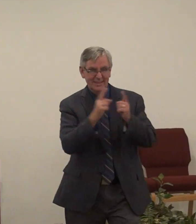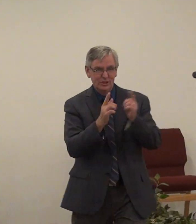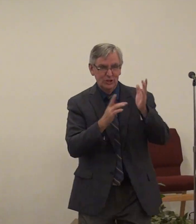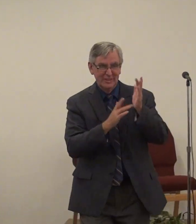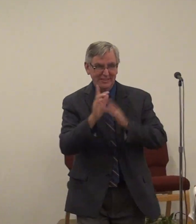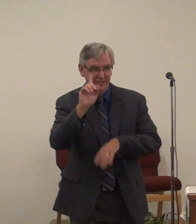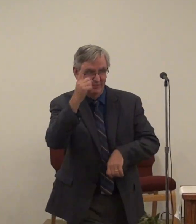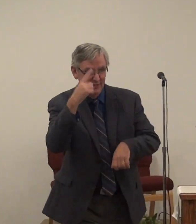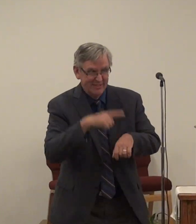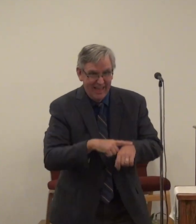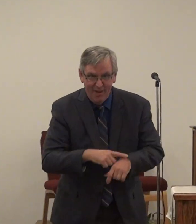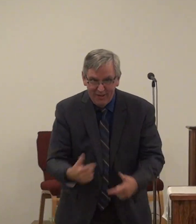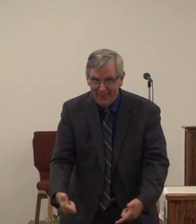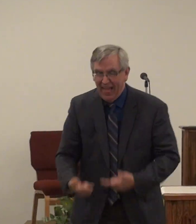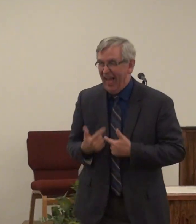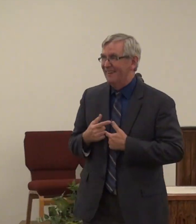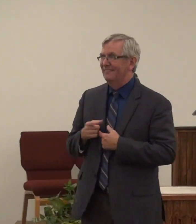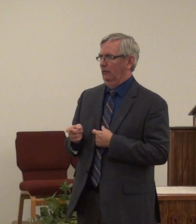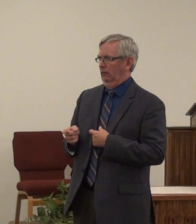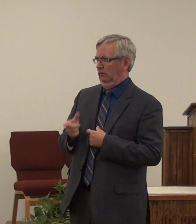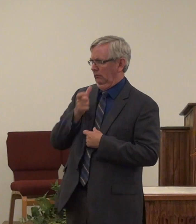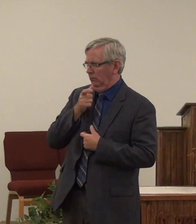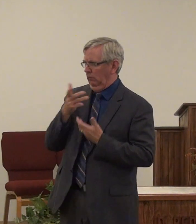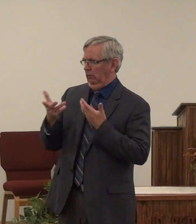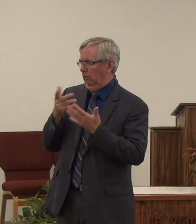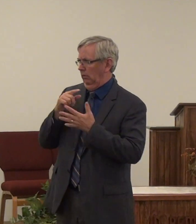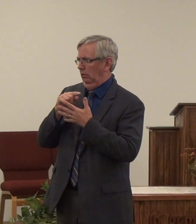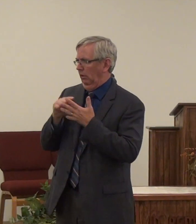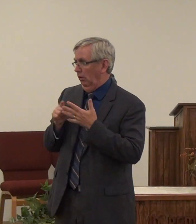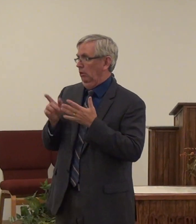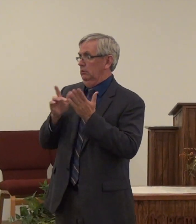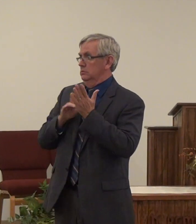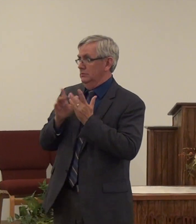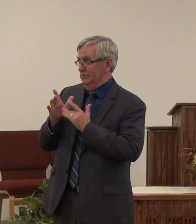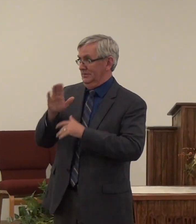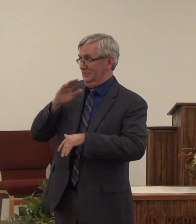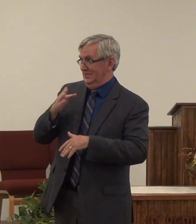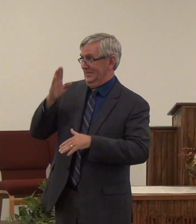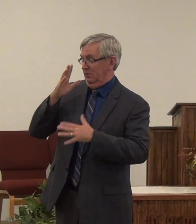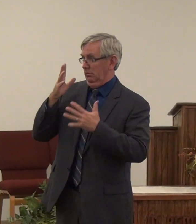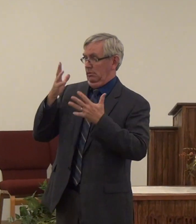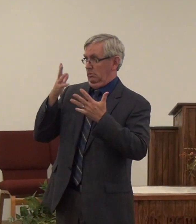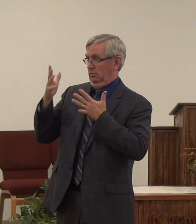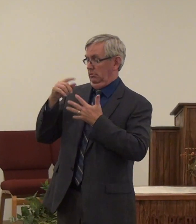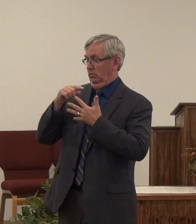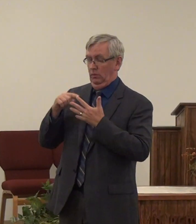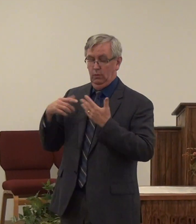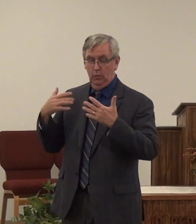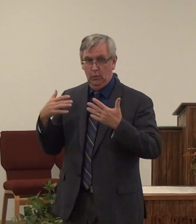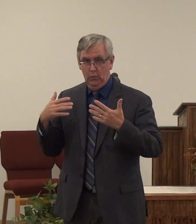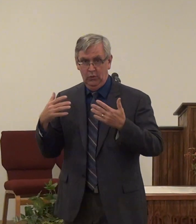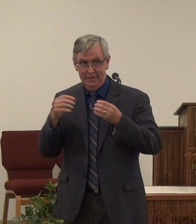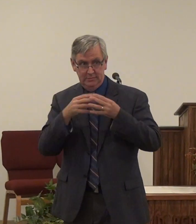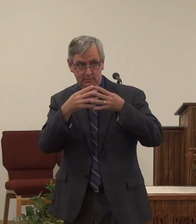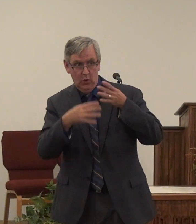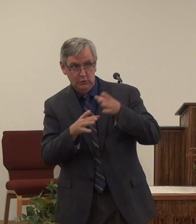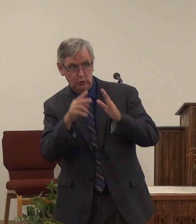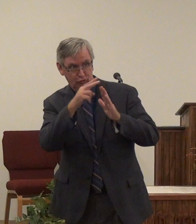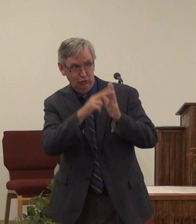This woman met Jesus for the first time in her life and started finding out who he was and realized that he was the Son